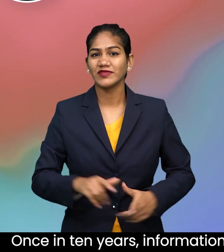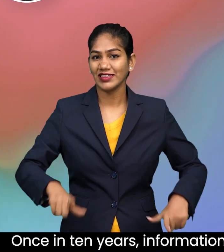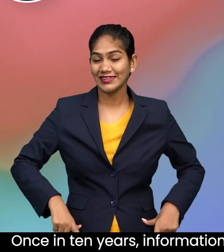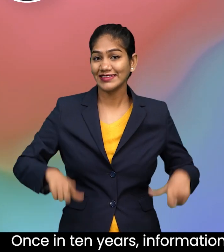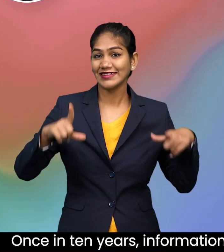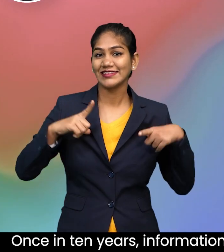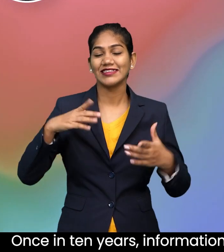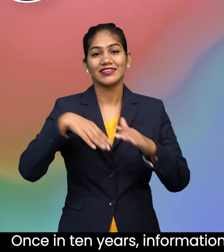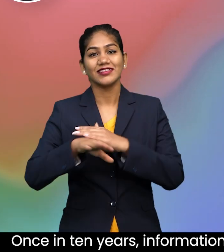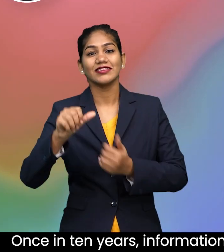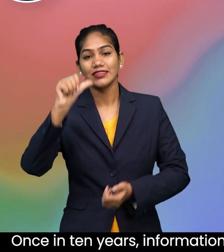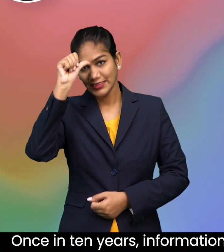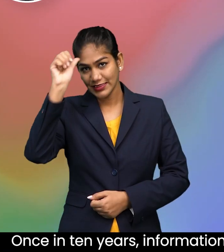living in India.